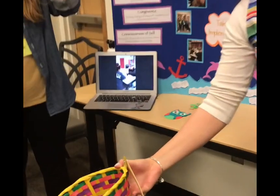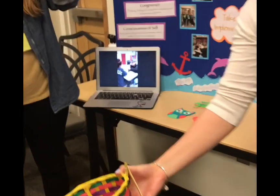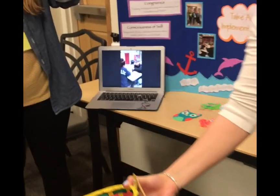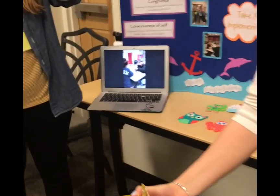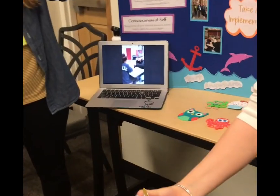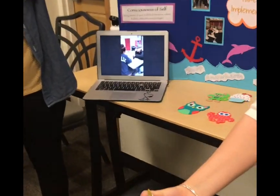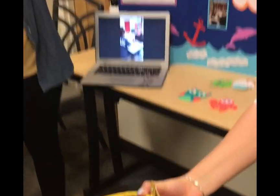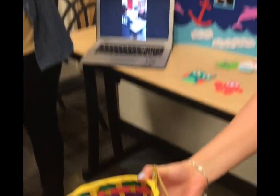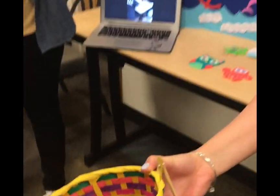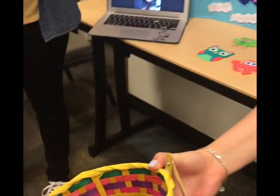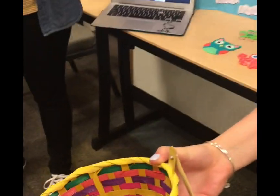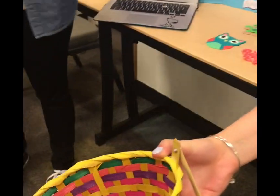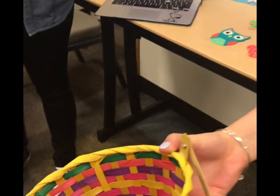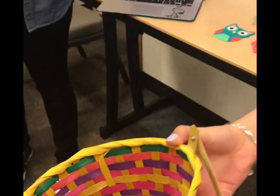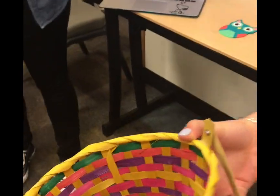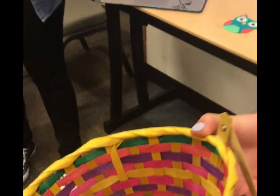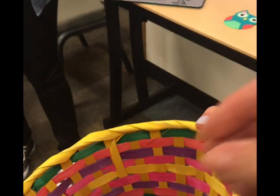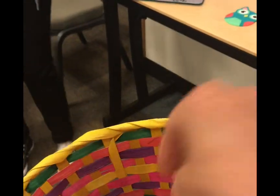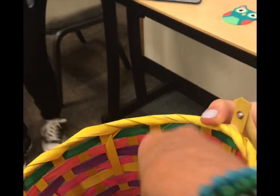Come take one.